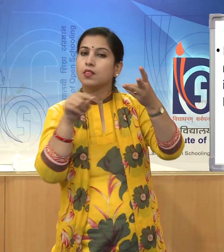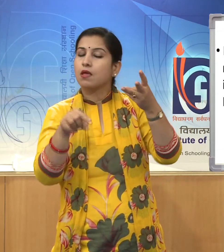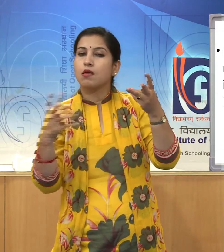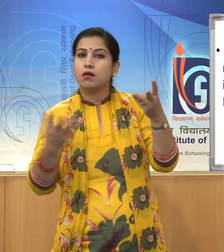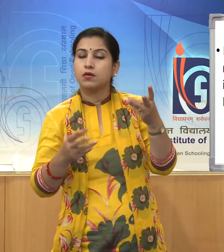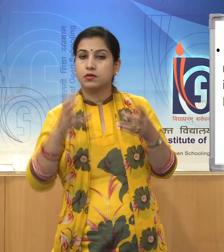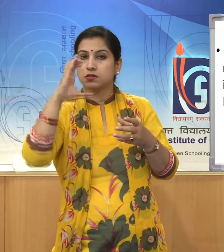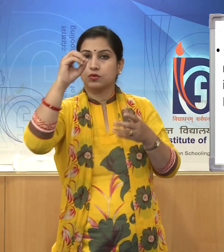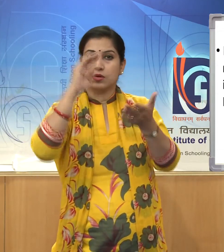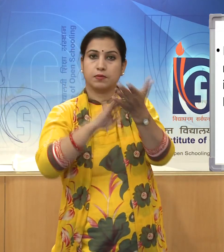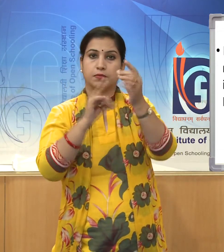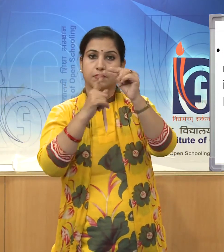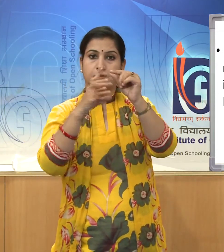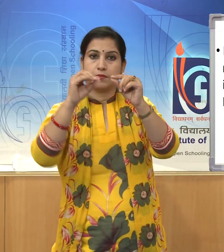and compositions.